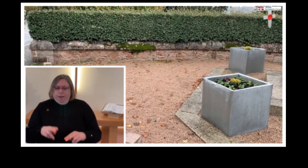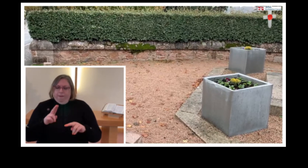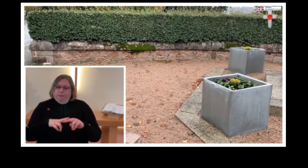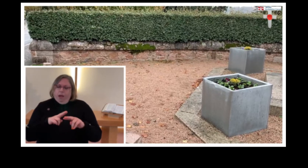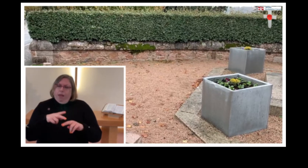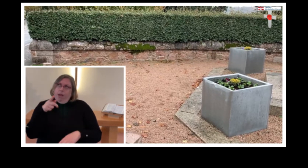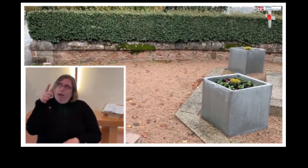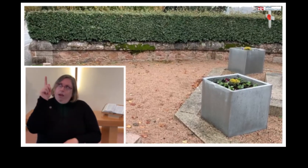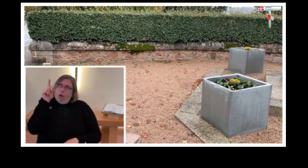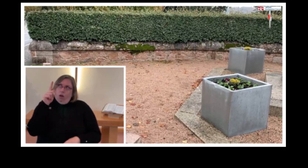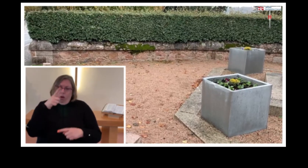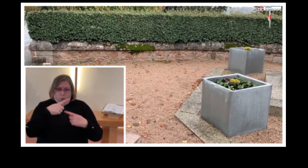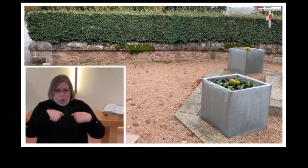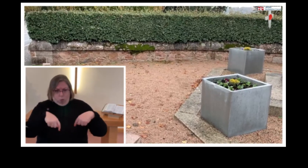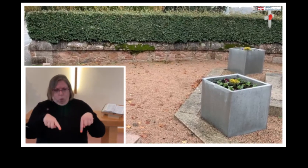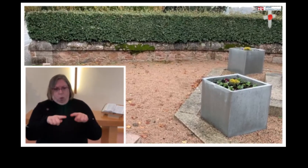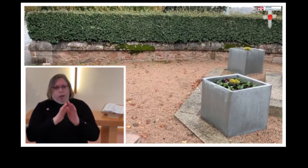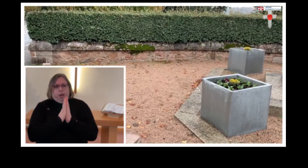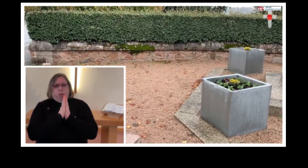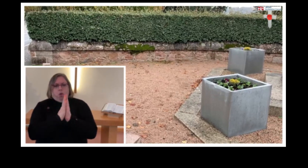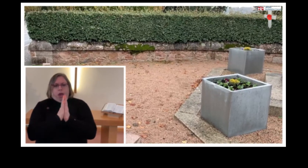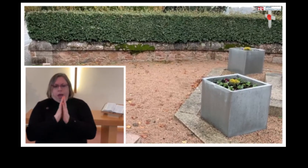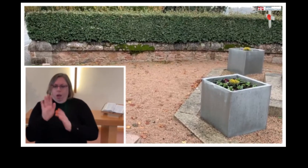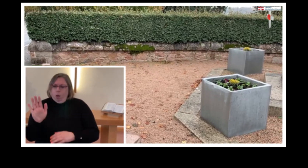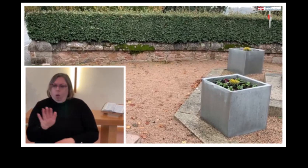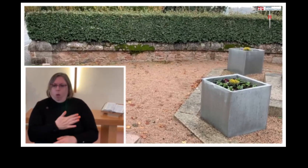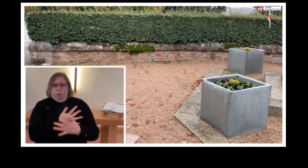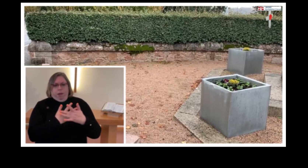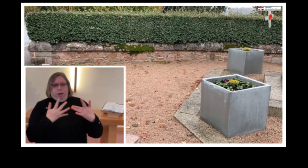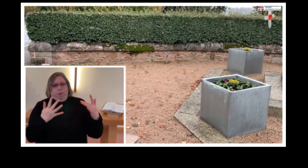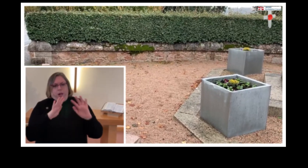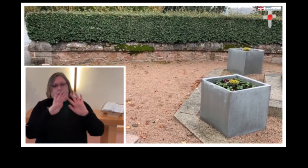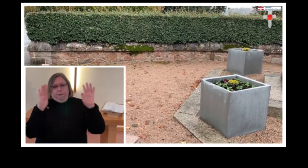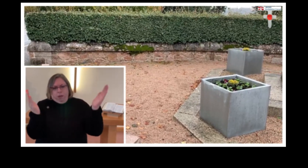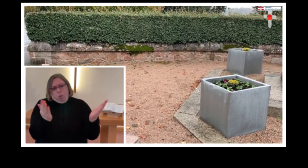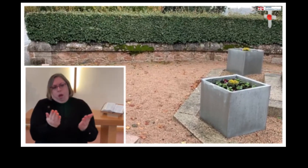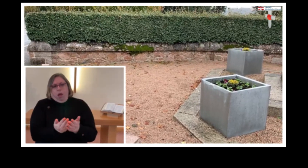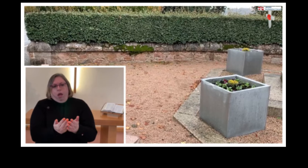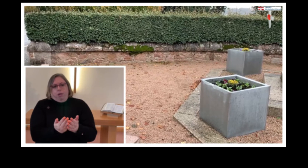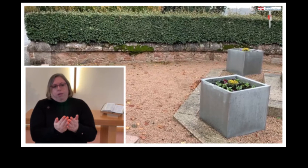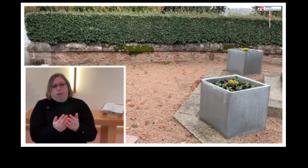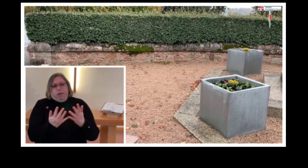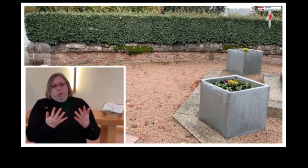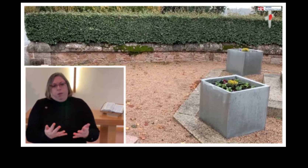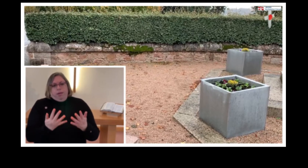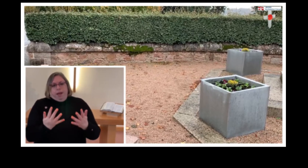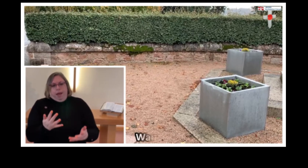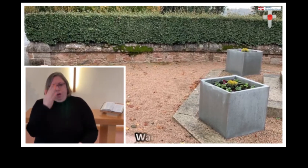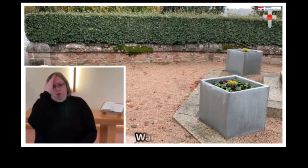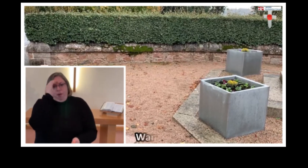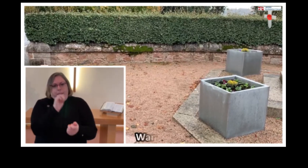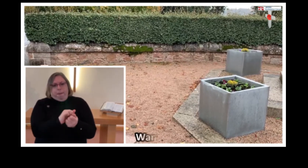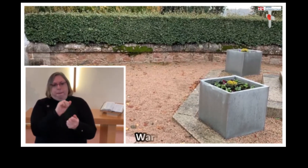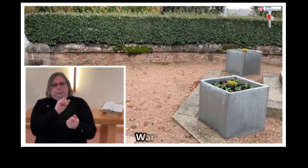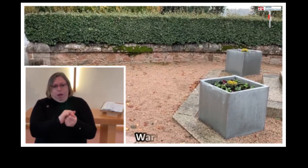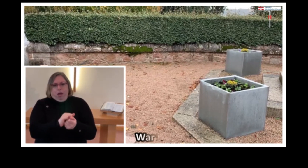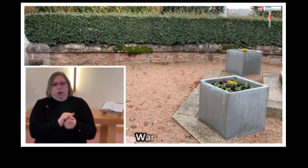Father, we pray for those all over the world who today remember.